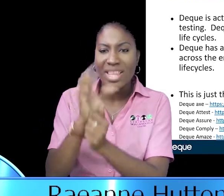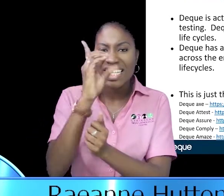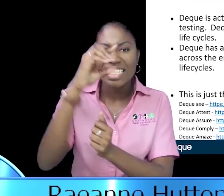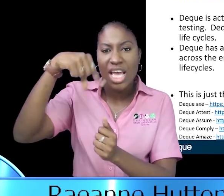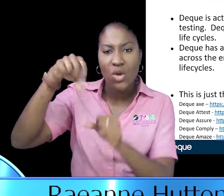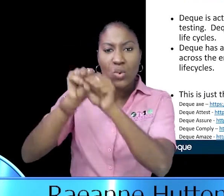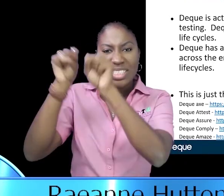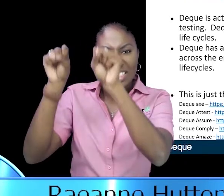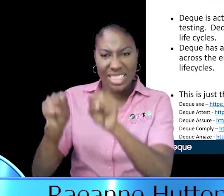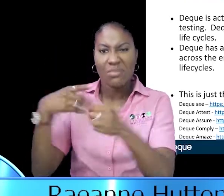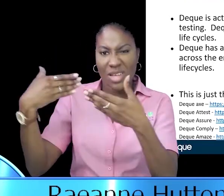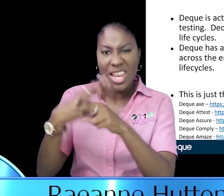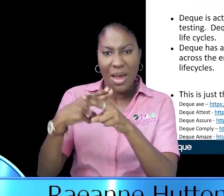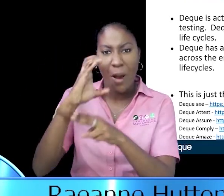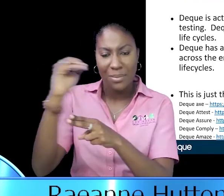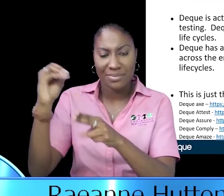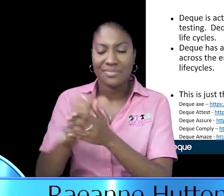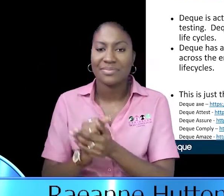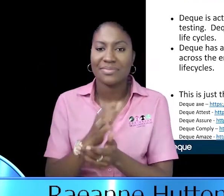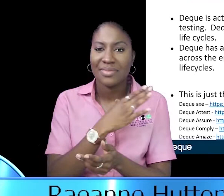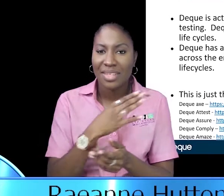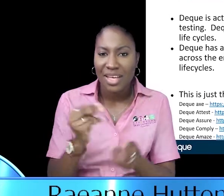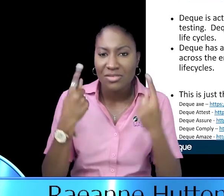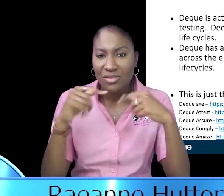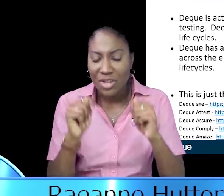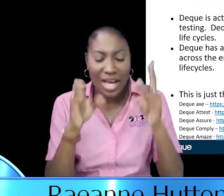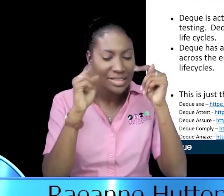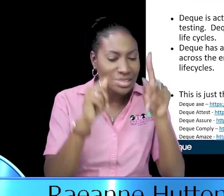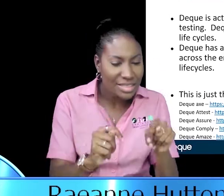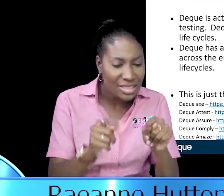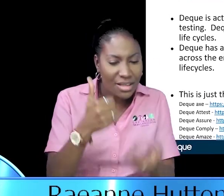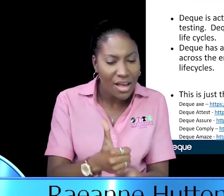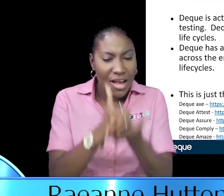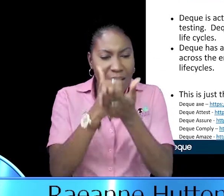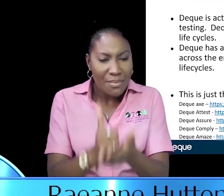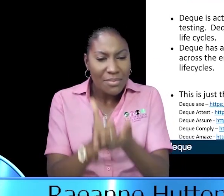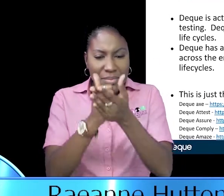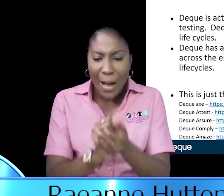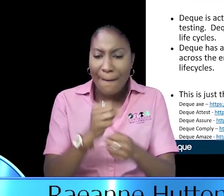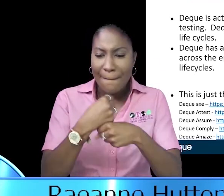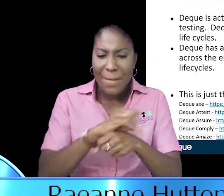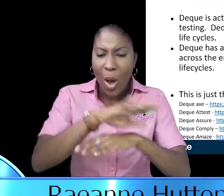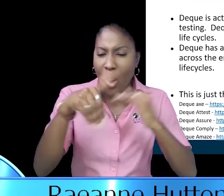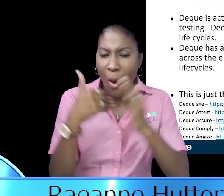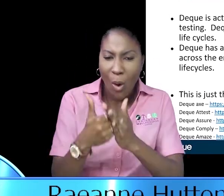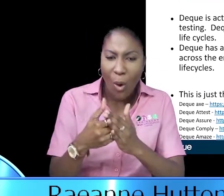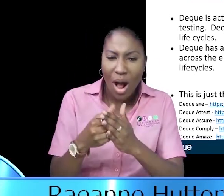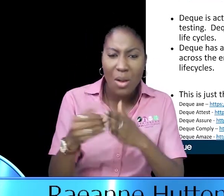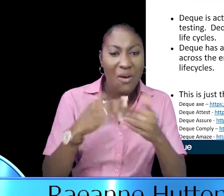I left the government, after working on the tester process and training,